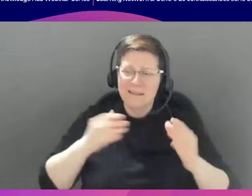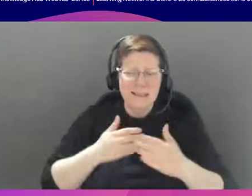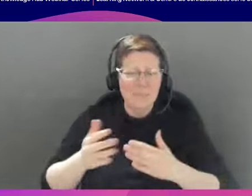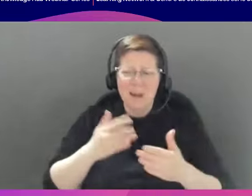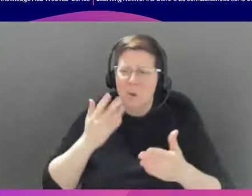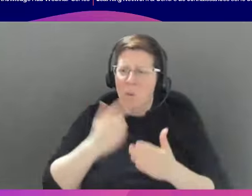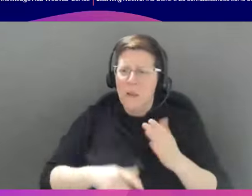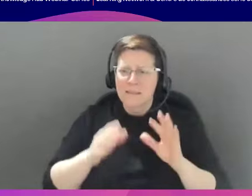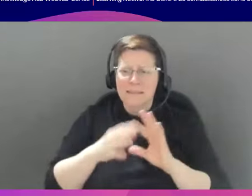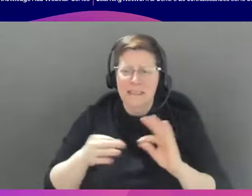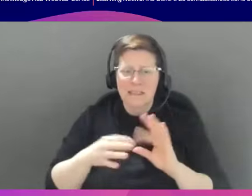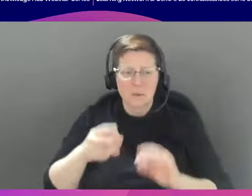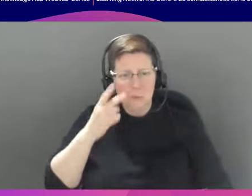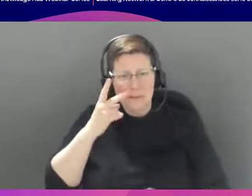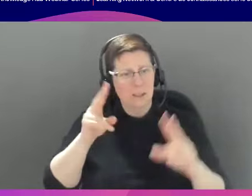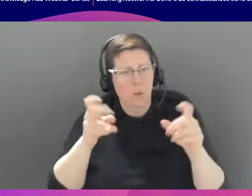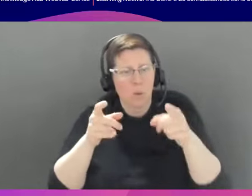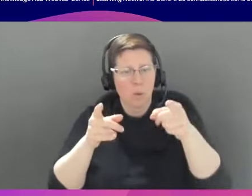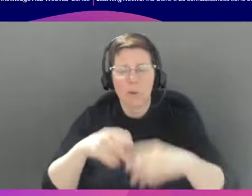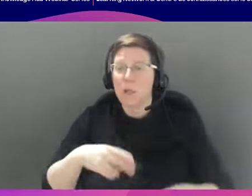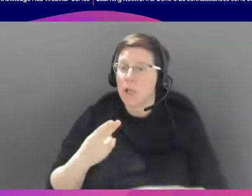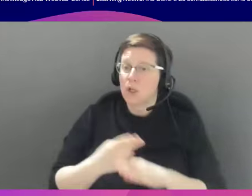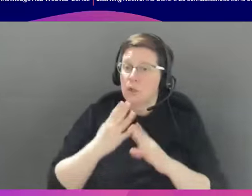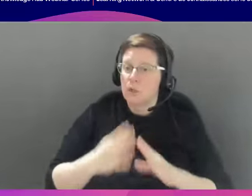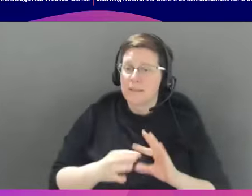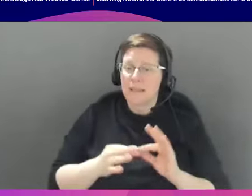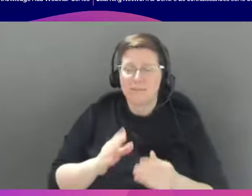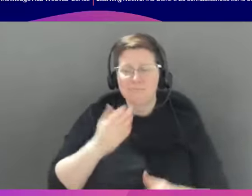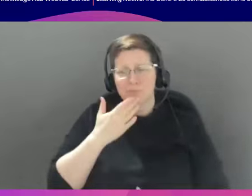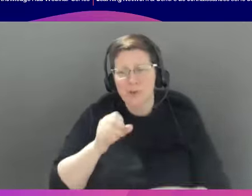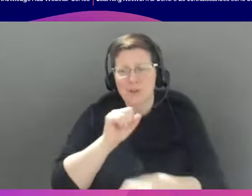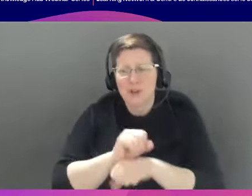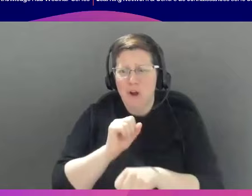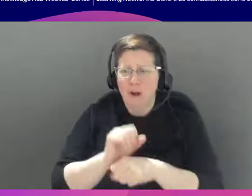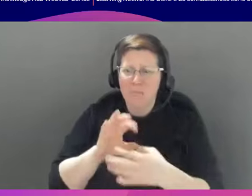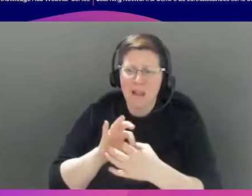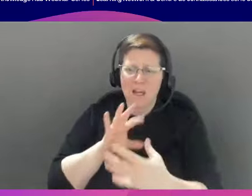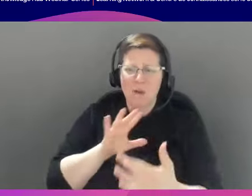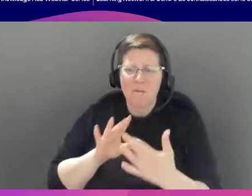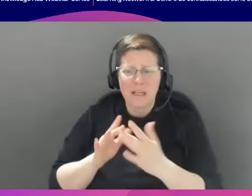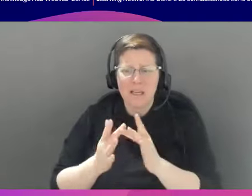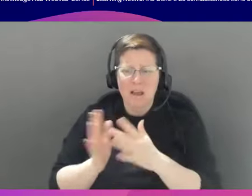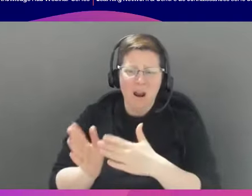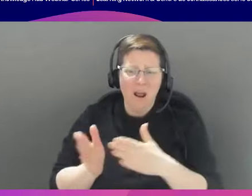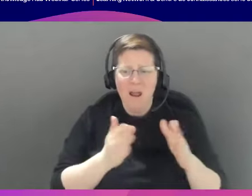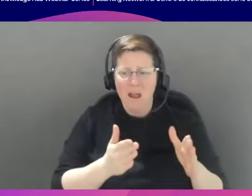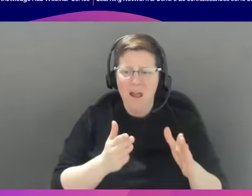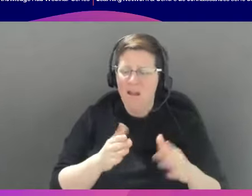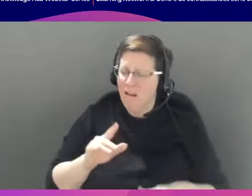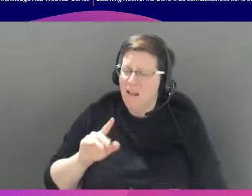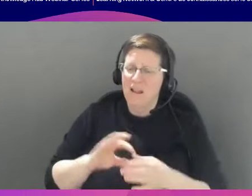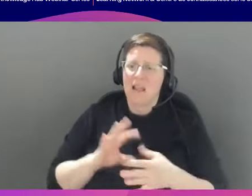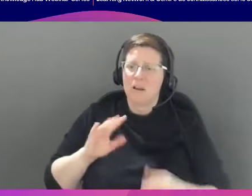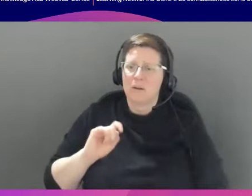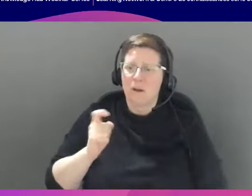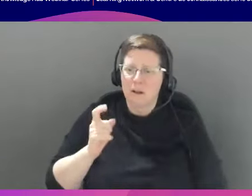So you see in this first quote, a user is saying, nice job getting off the internet and away from toxic spaces. Keep